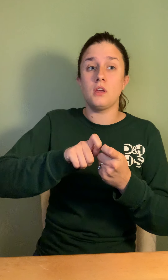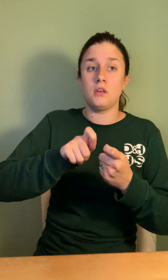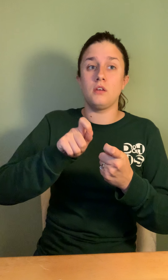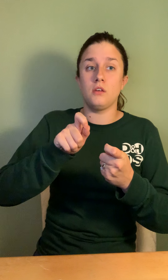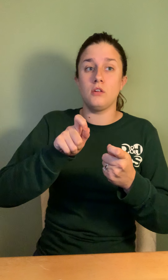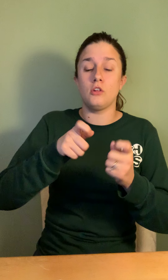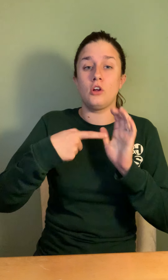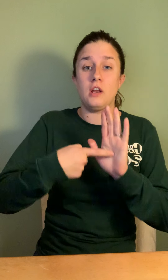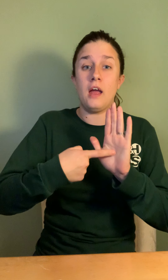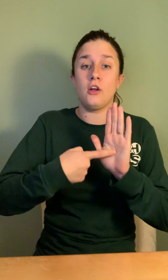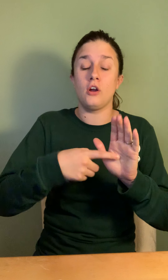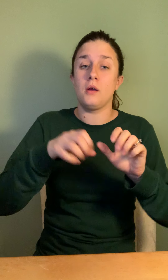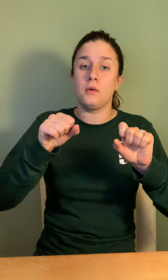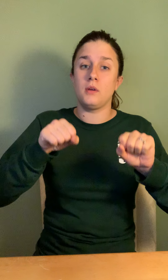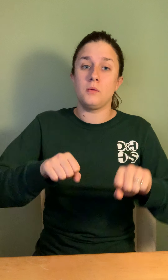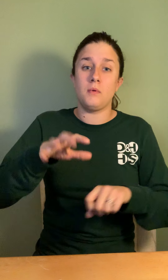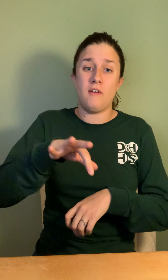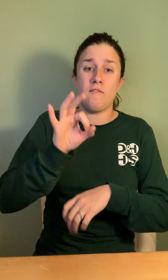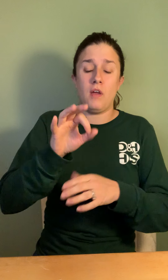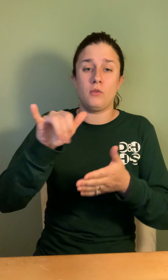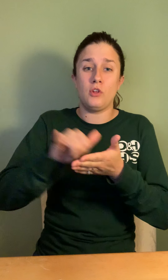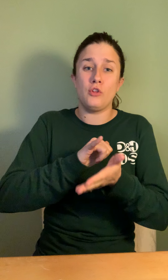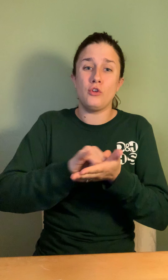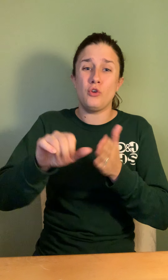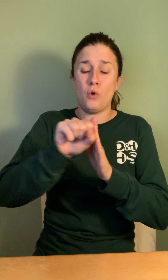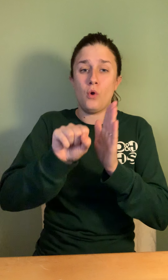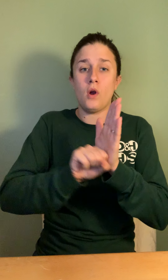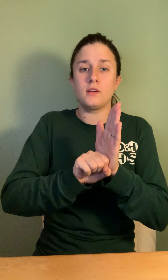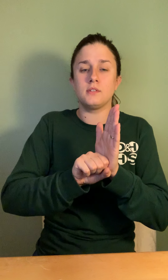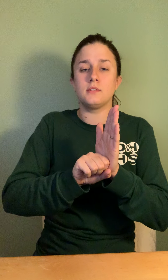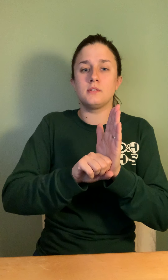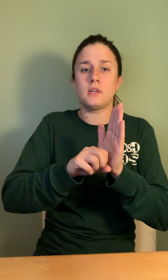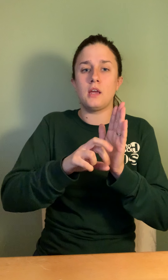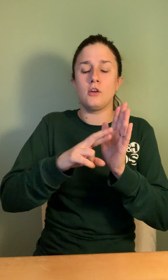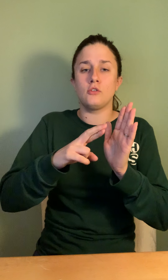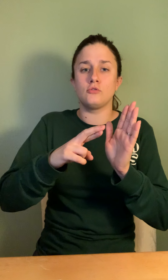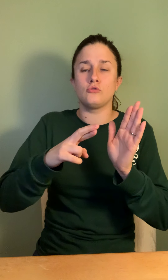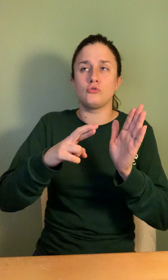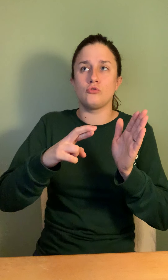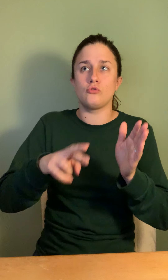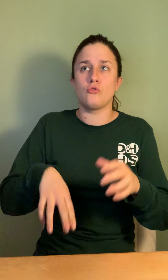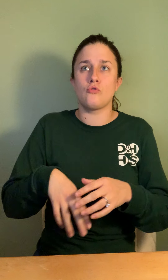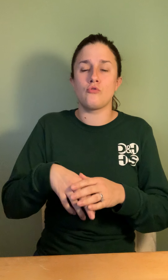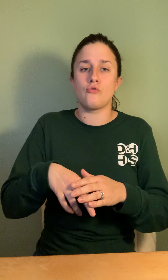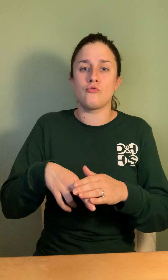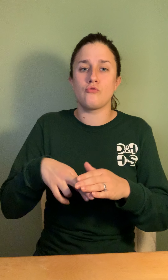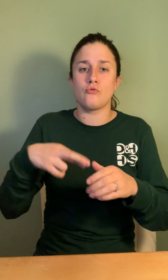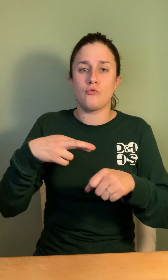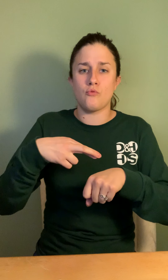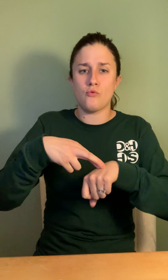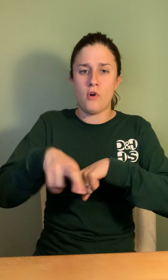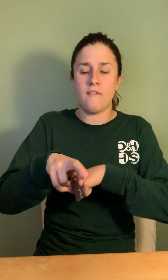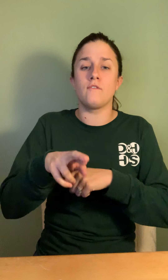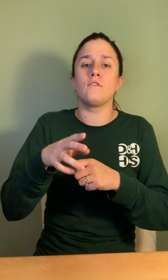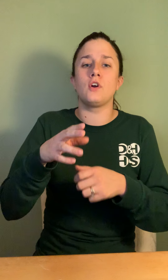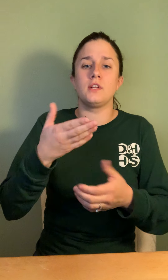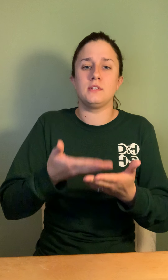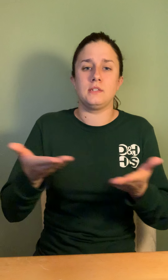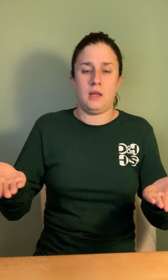reference tables. What it shows are the different types of rocks and how they can change over